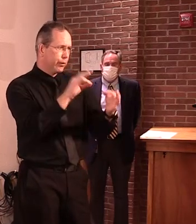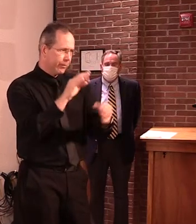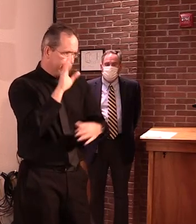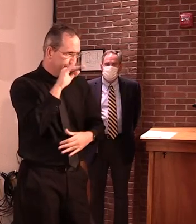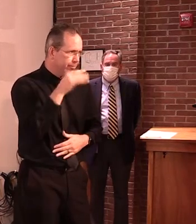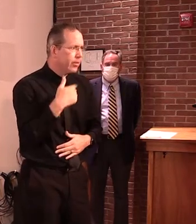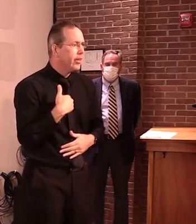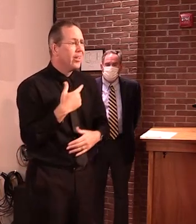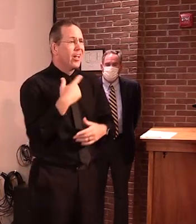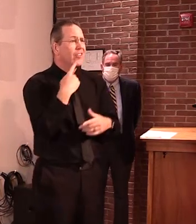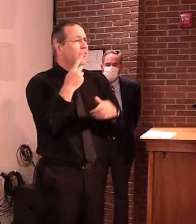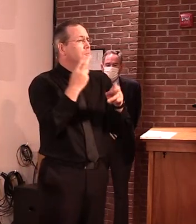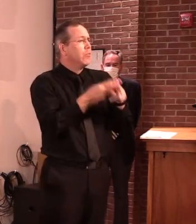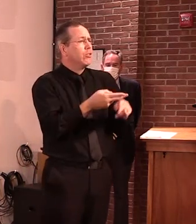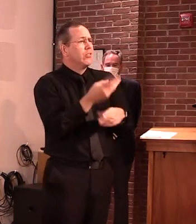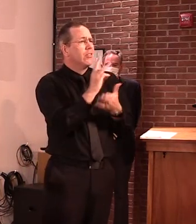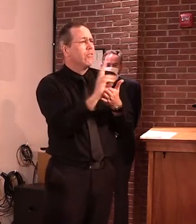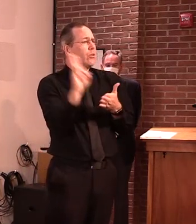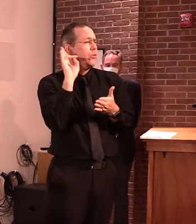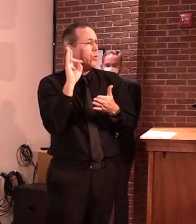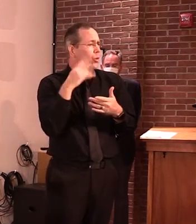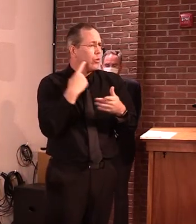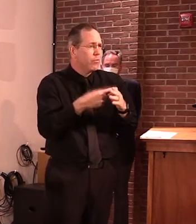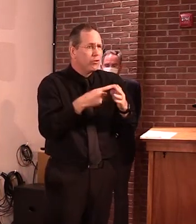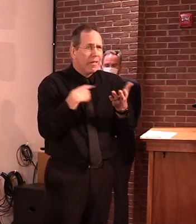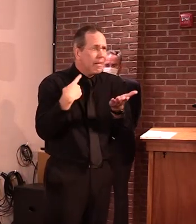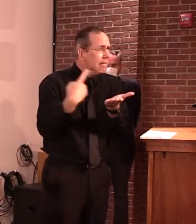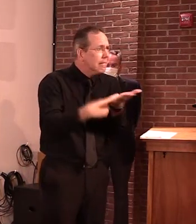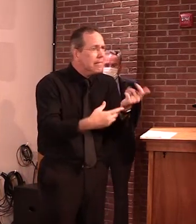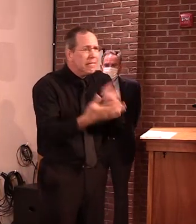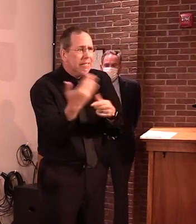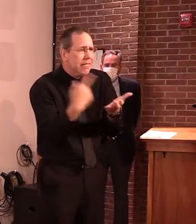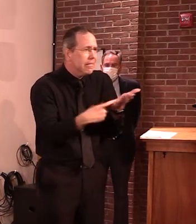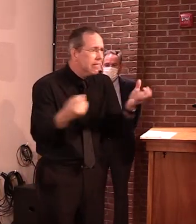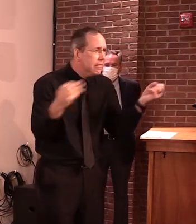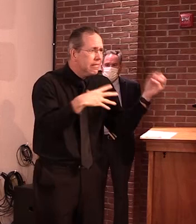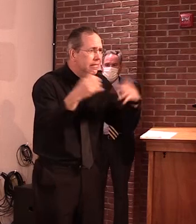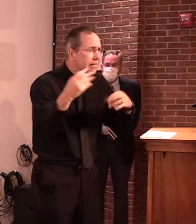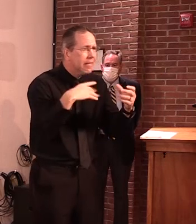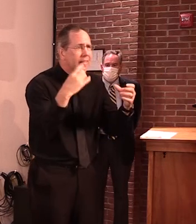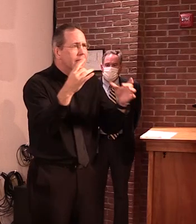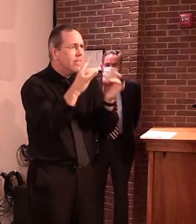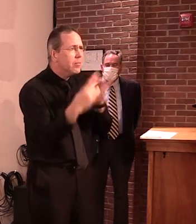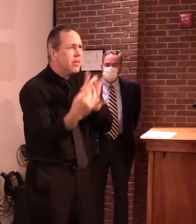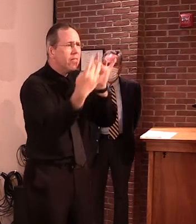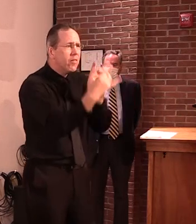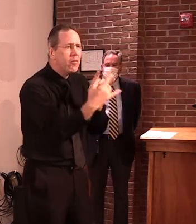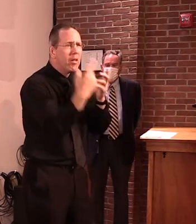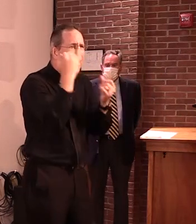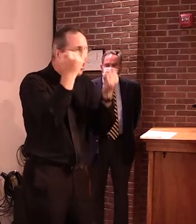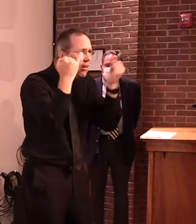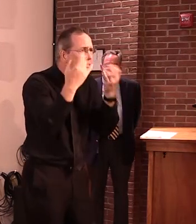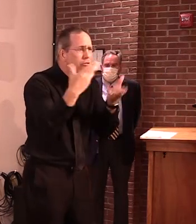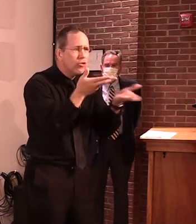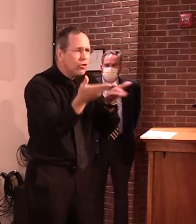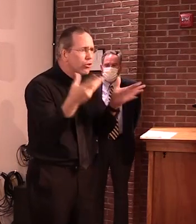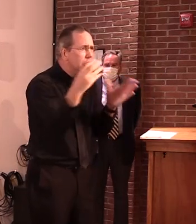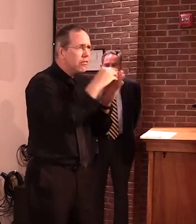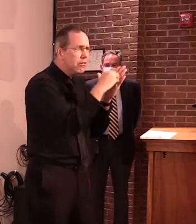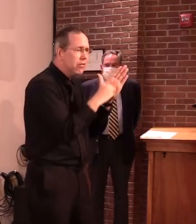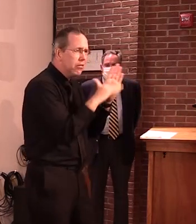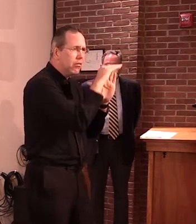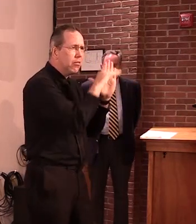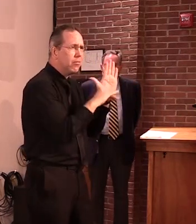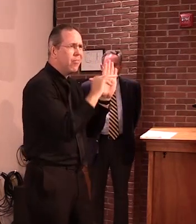remarks, with a number of different entities at the table and trying to consider where we go from here, giving